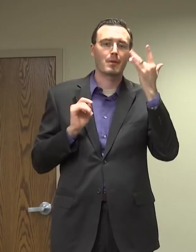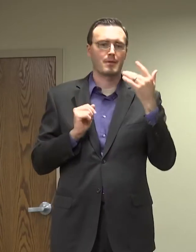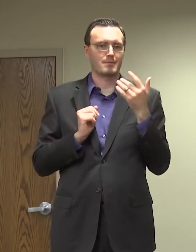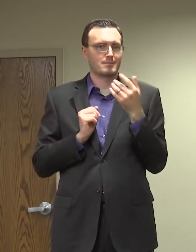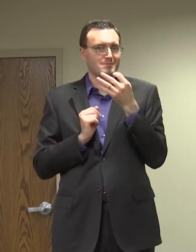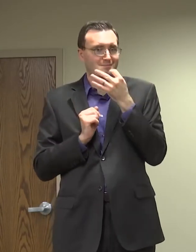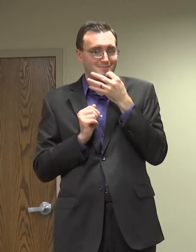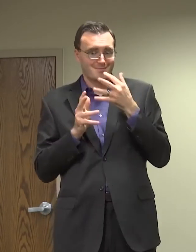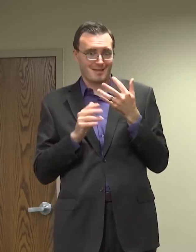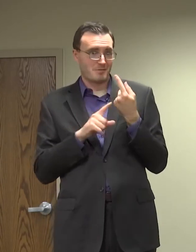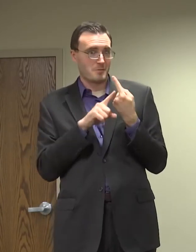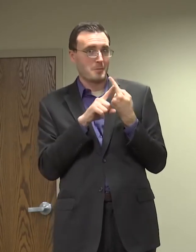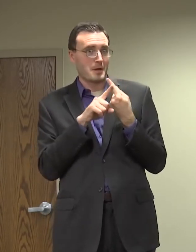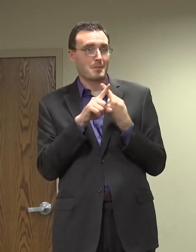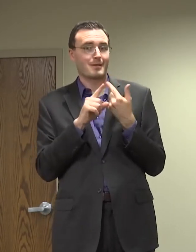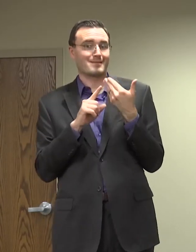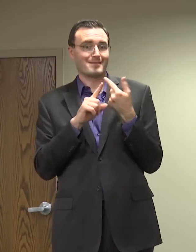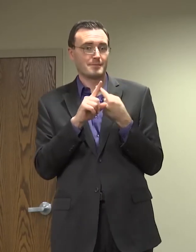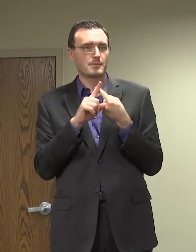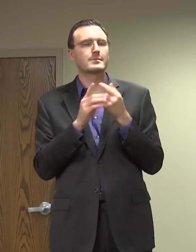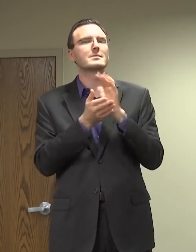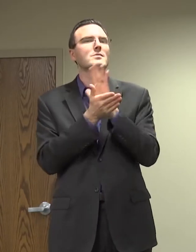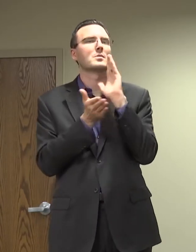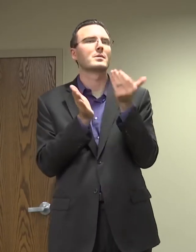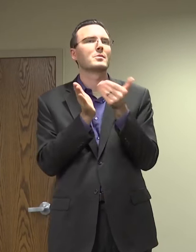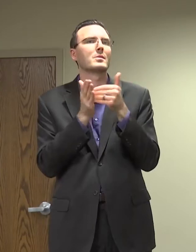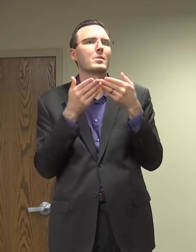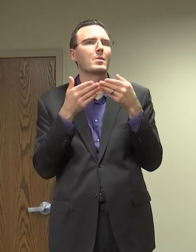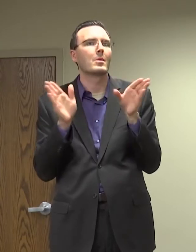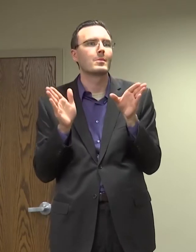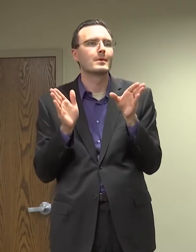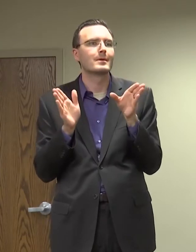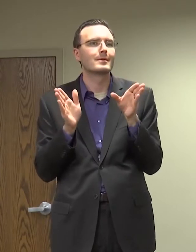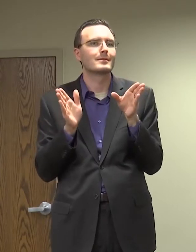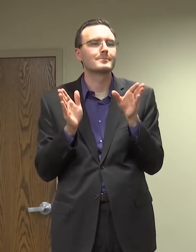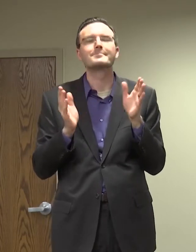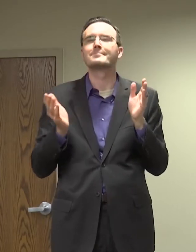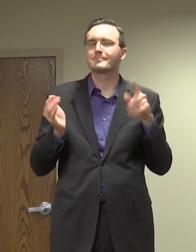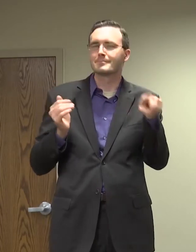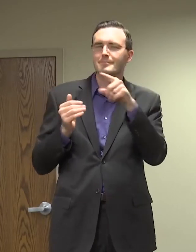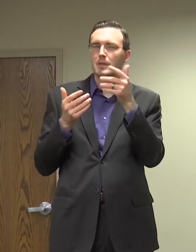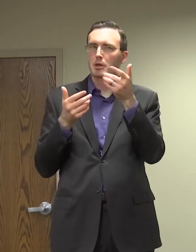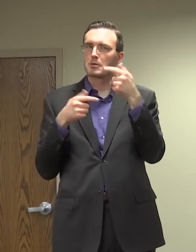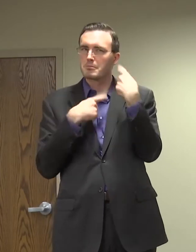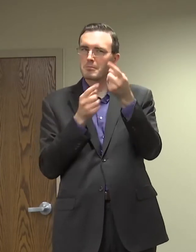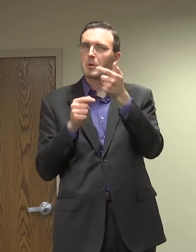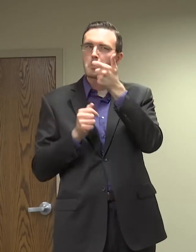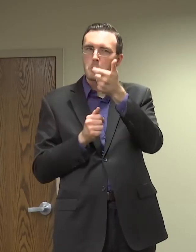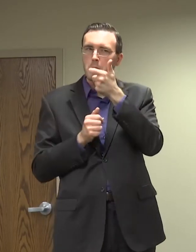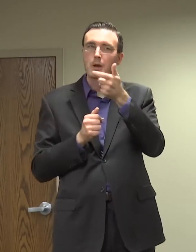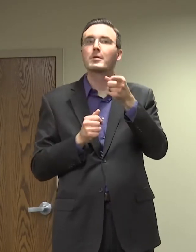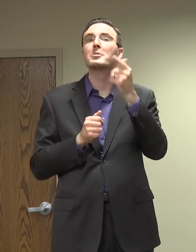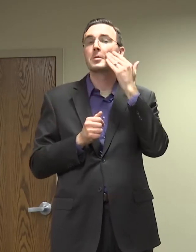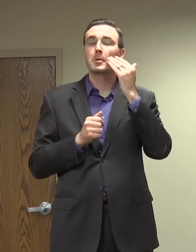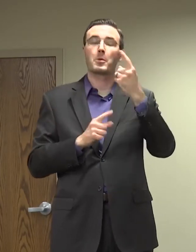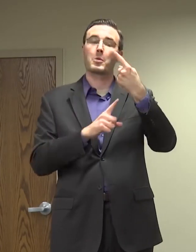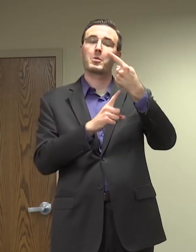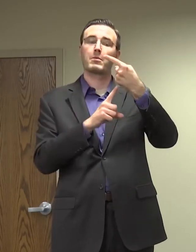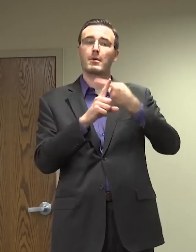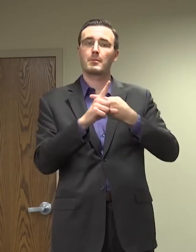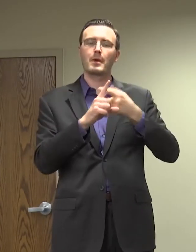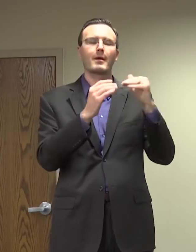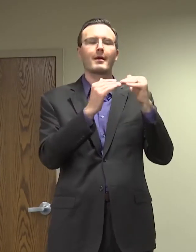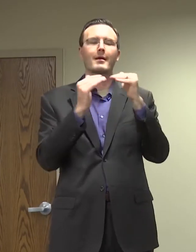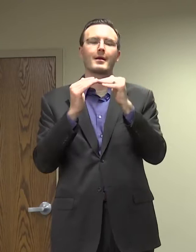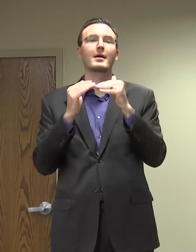reopenings. And for those of you who know and been watching, a month is 2 incubation periods, right? So we've really got to,